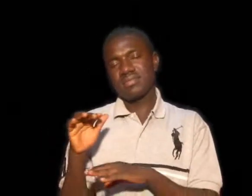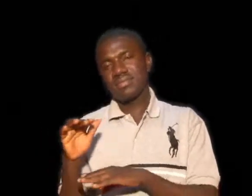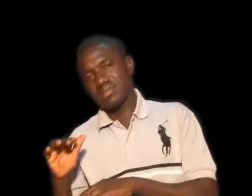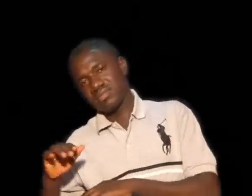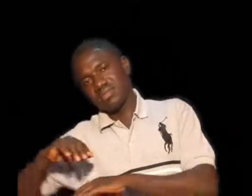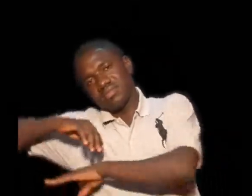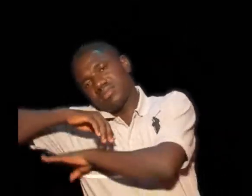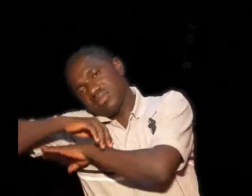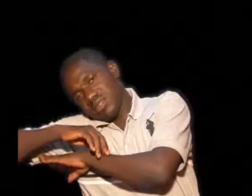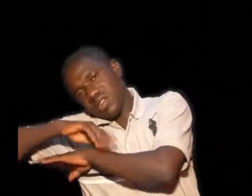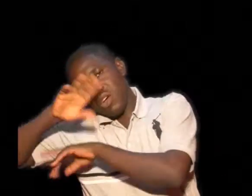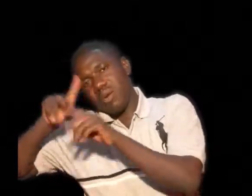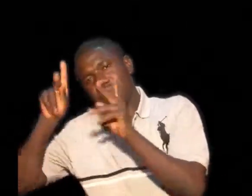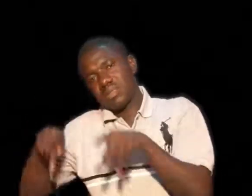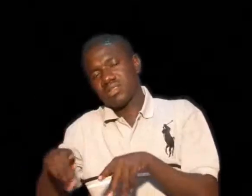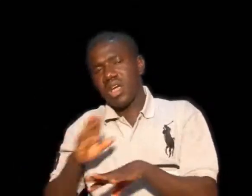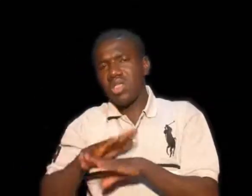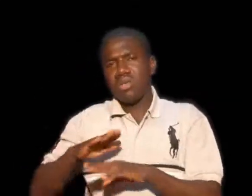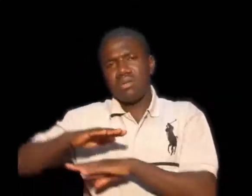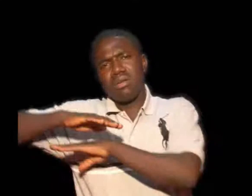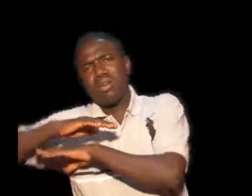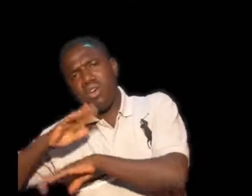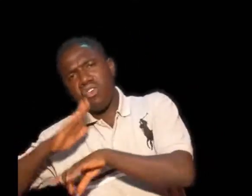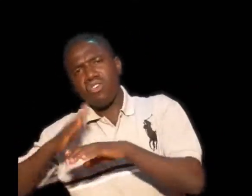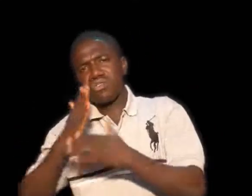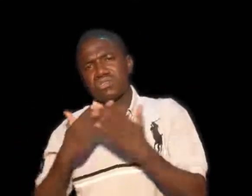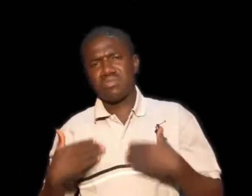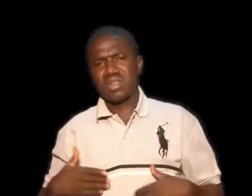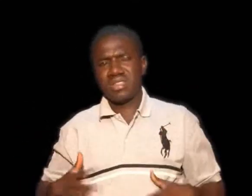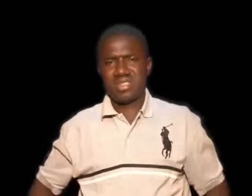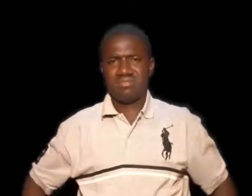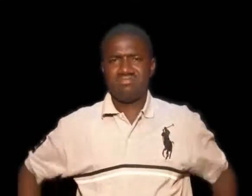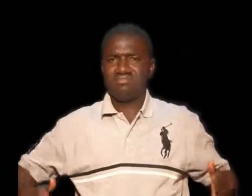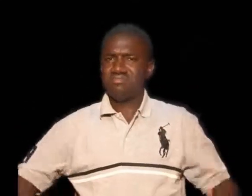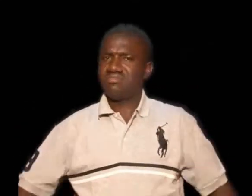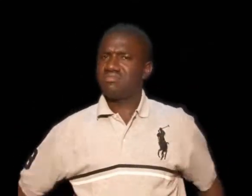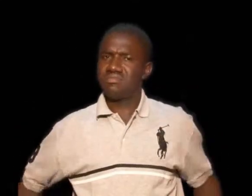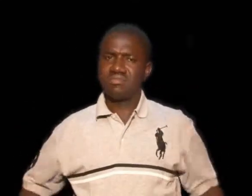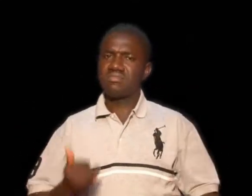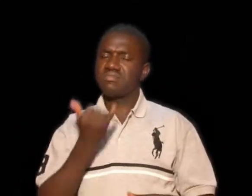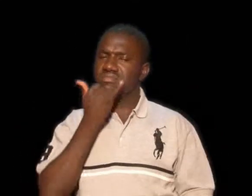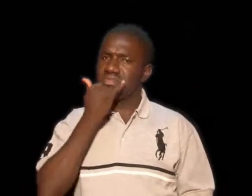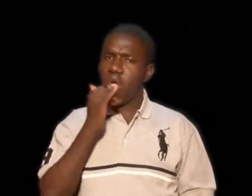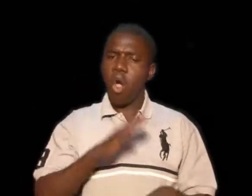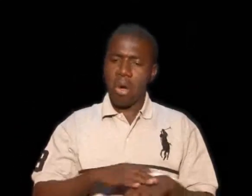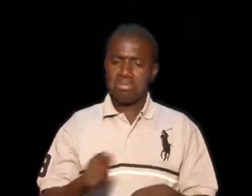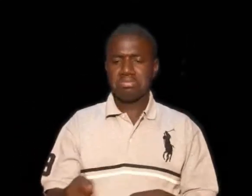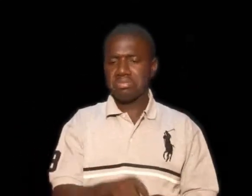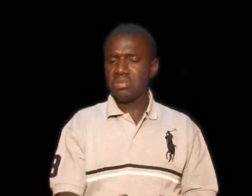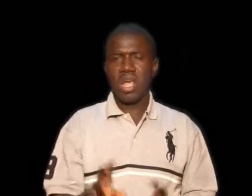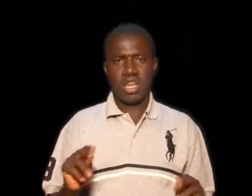Just as you wouldn't lean on a person you are talking to, don't lean on someone's wheelchair or other mobility